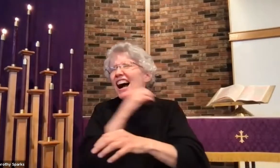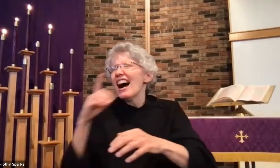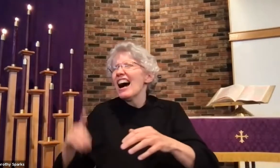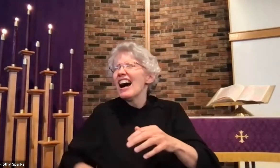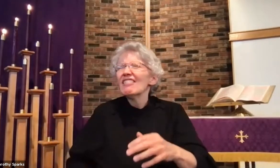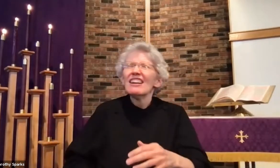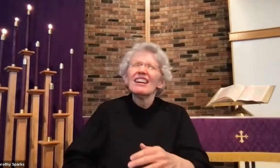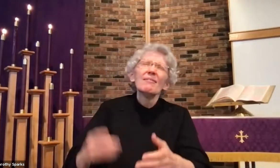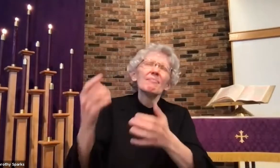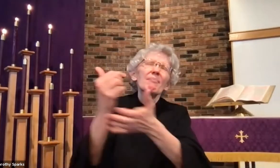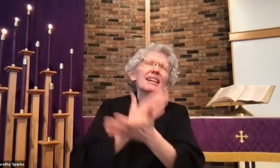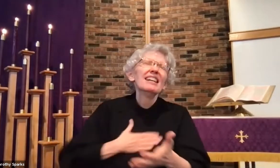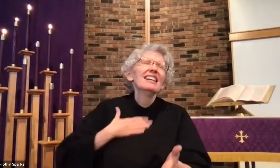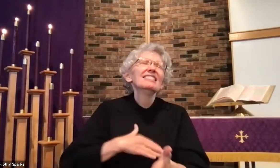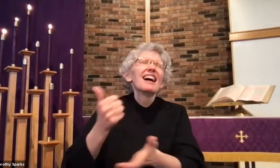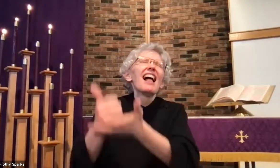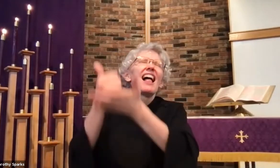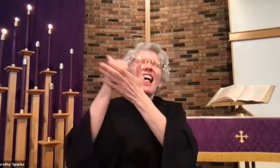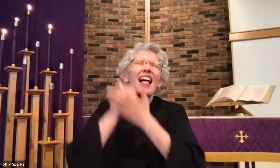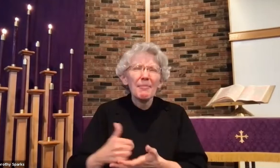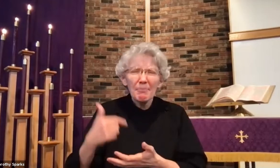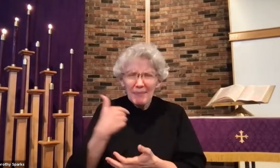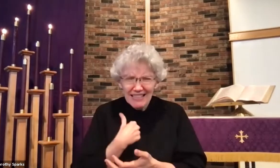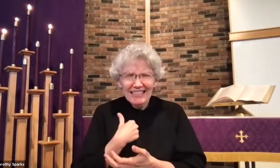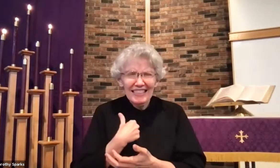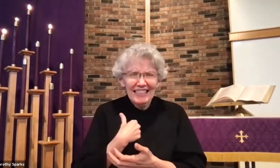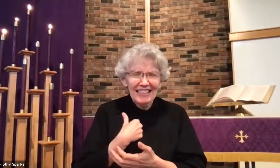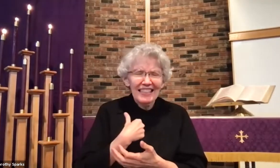and more, "Son of David, please help me."